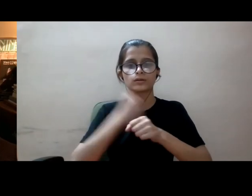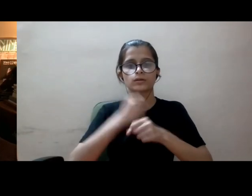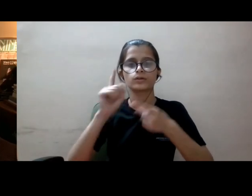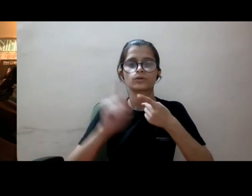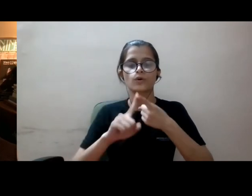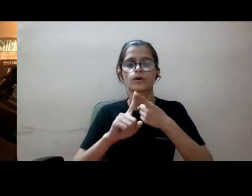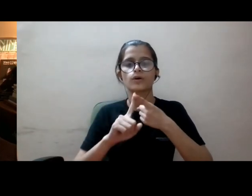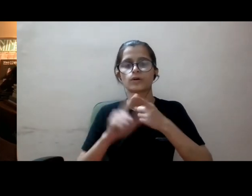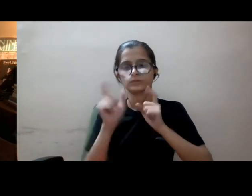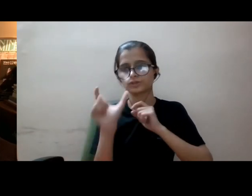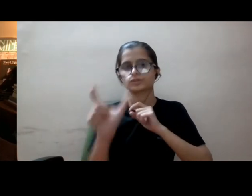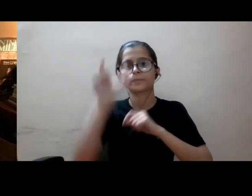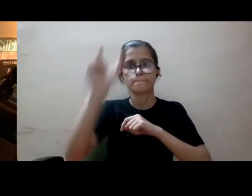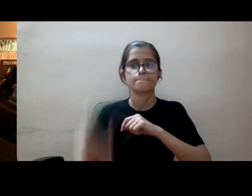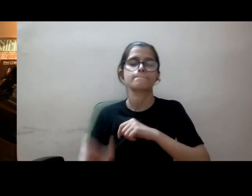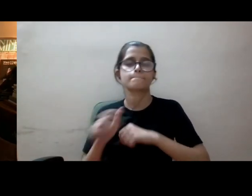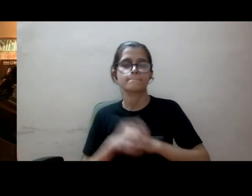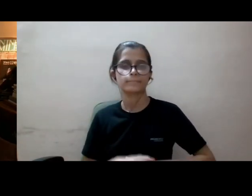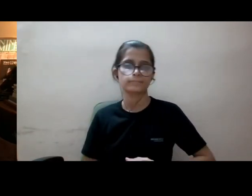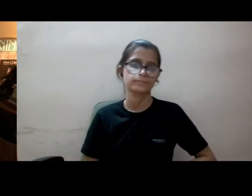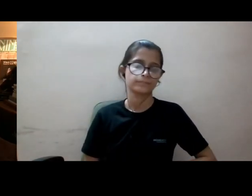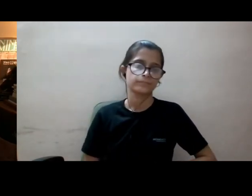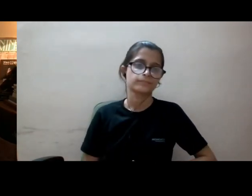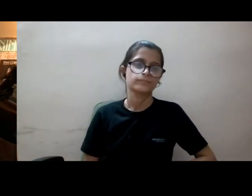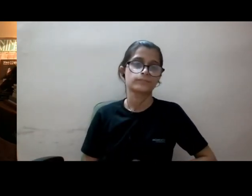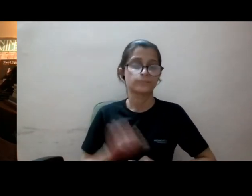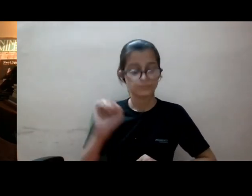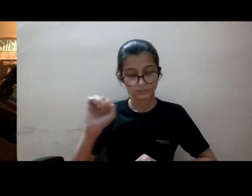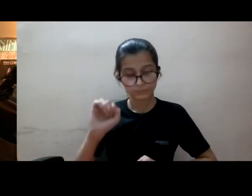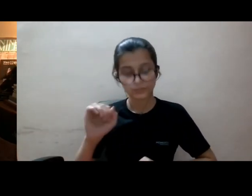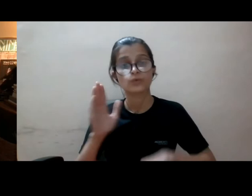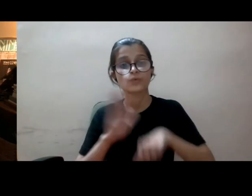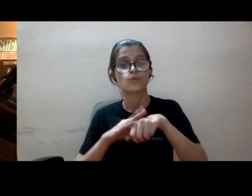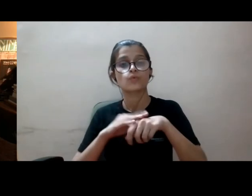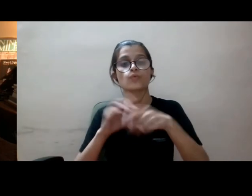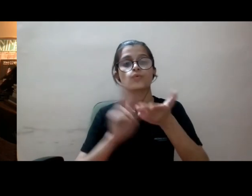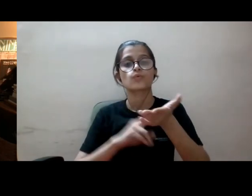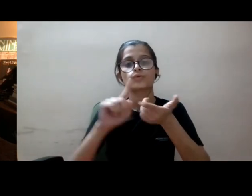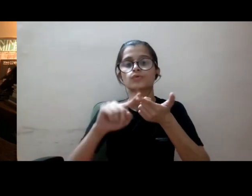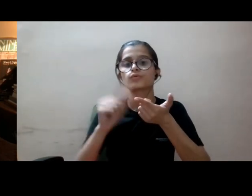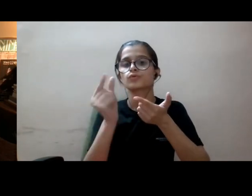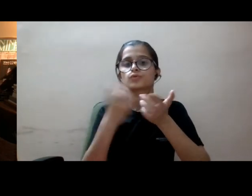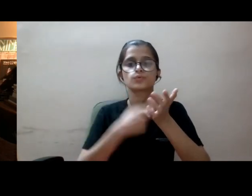D-O-I-D-G-E, Norman Doidge, who wrote a book on what he calls neuroplasticity.